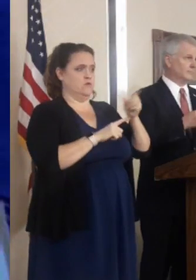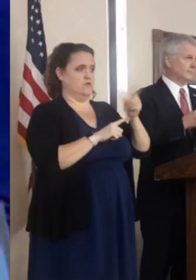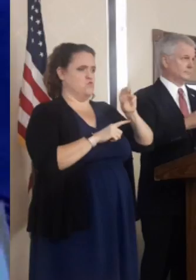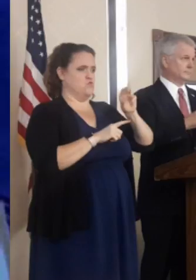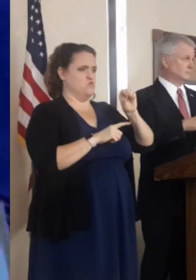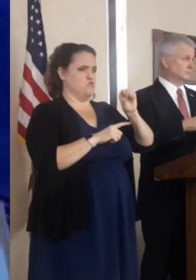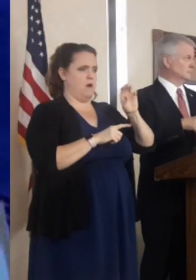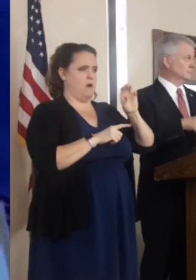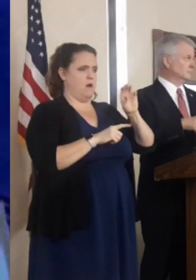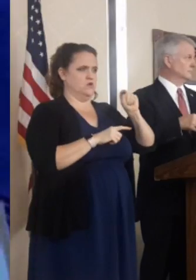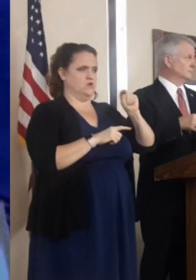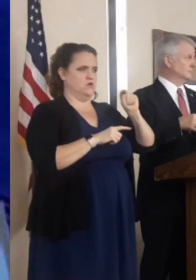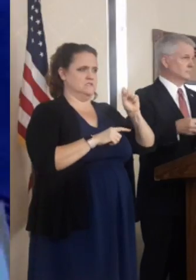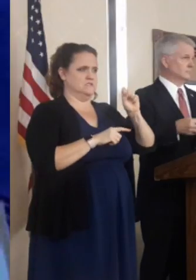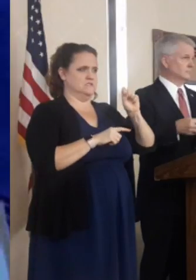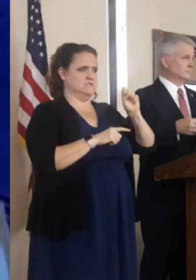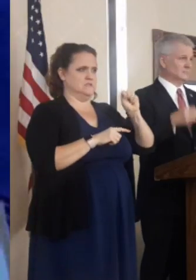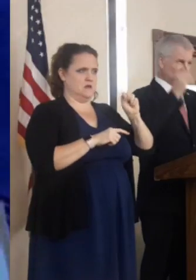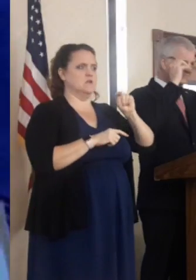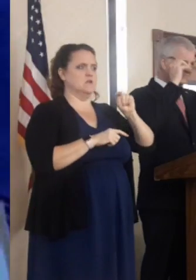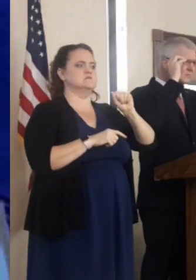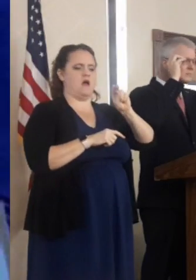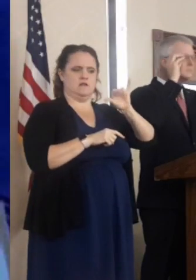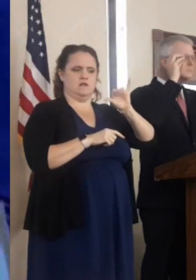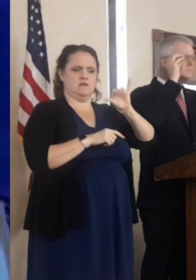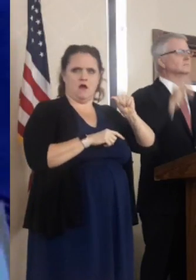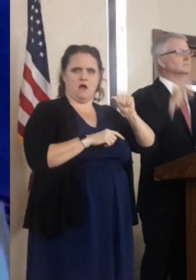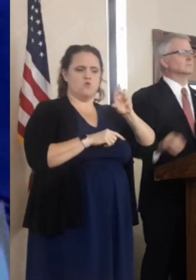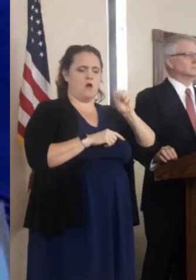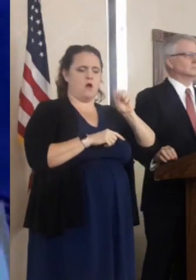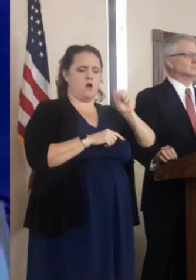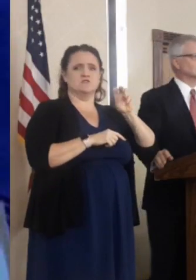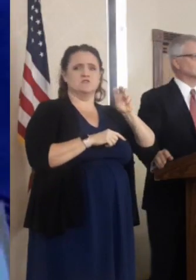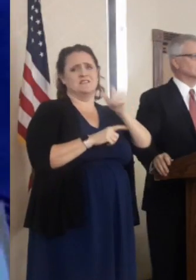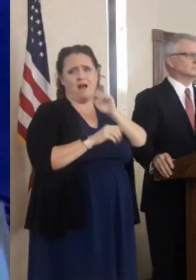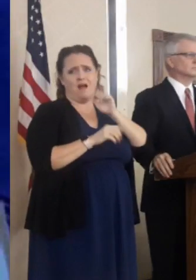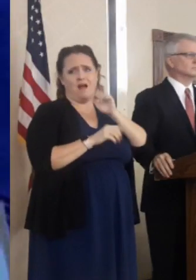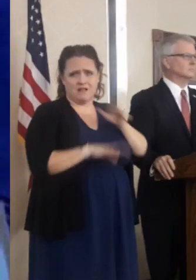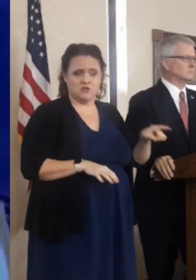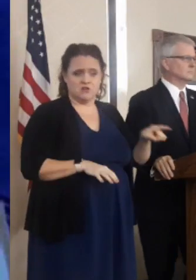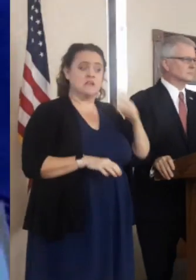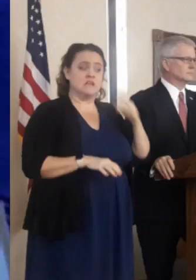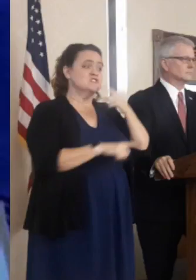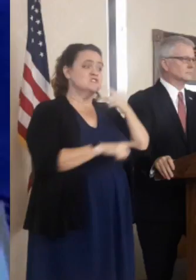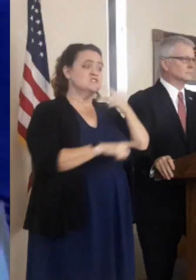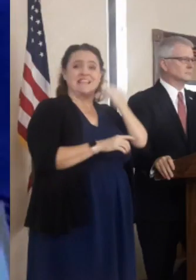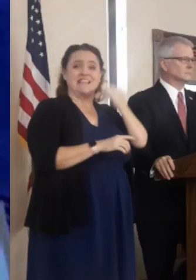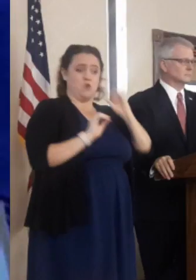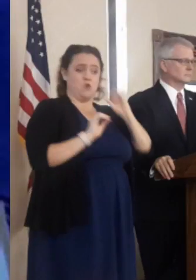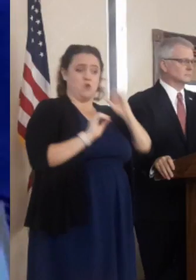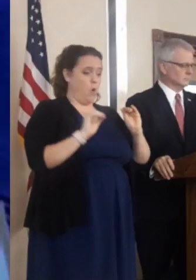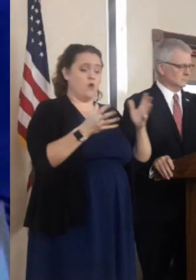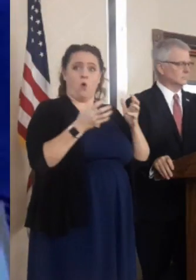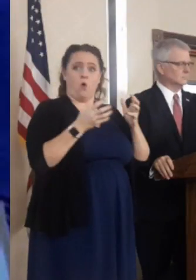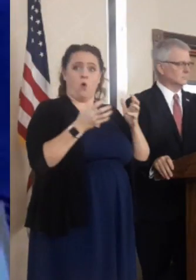can. She said, if nobody on this committee wants to handle this priority, I volunteer me and Debbie